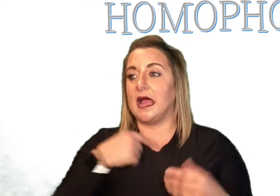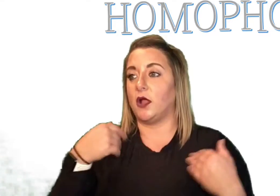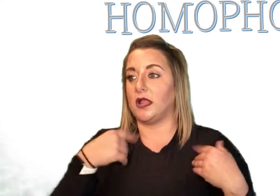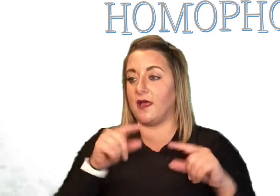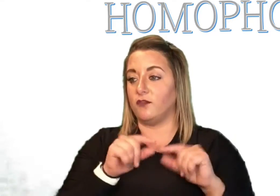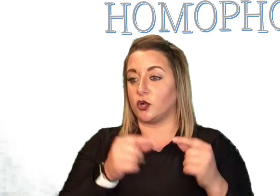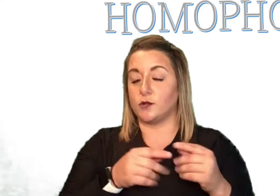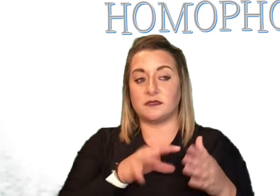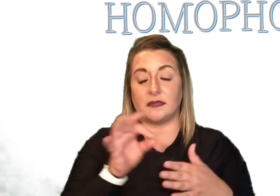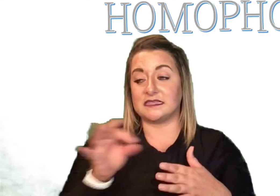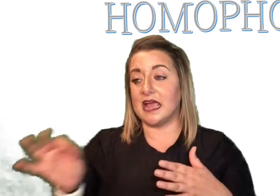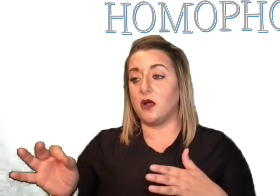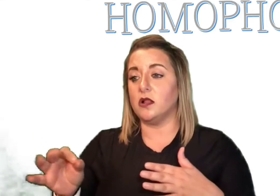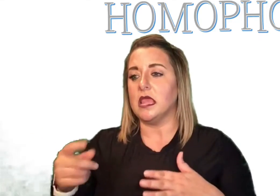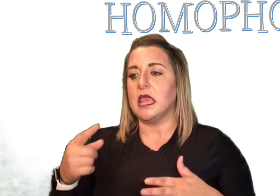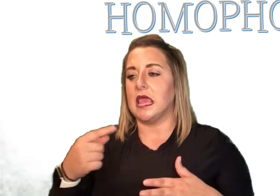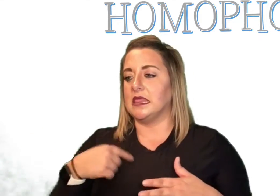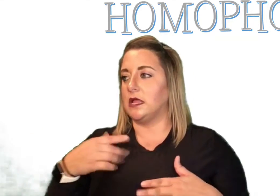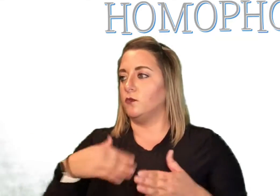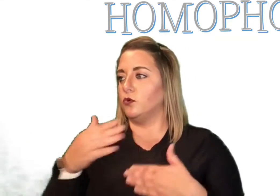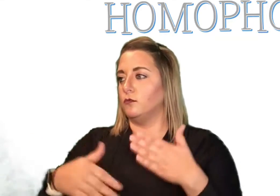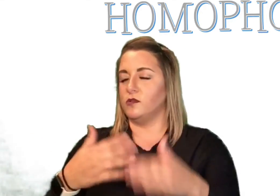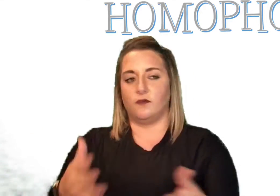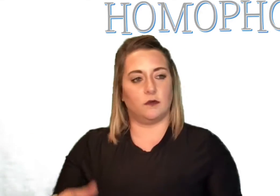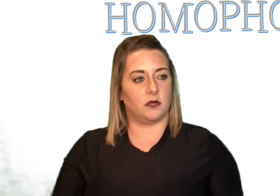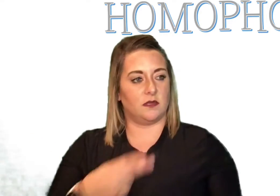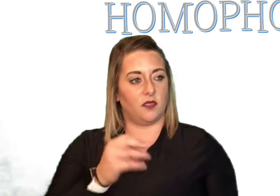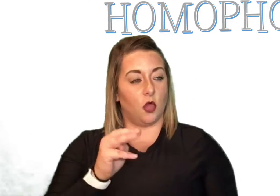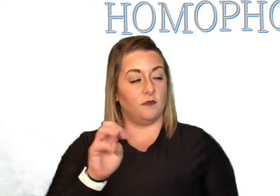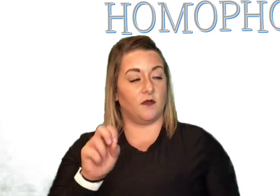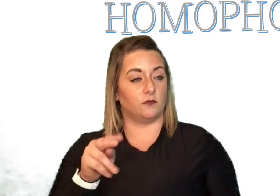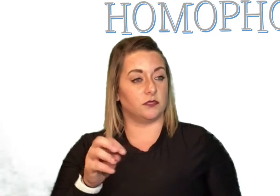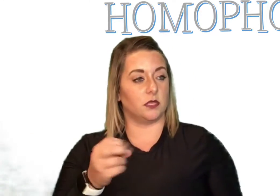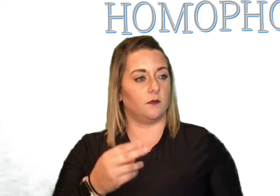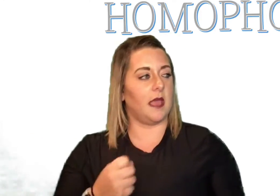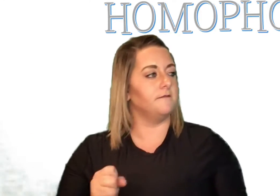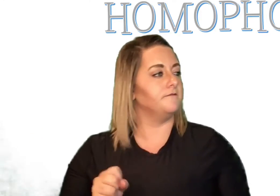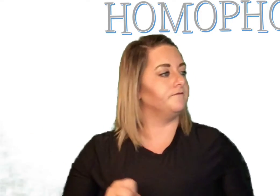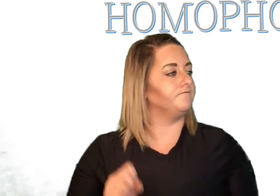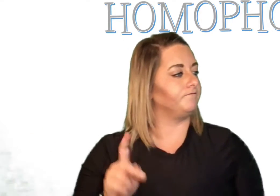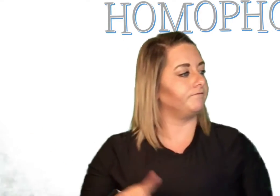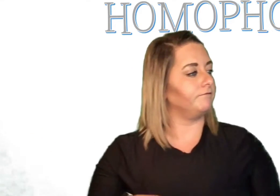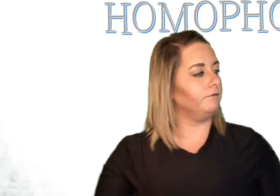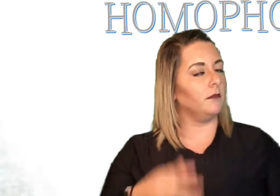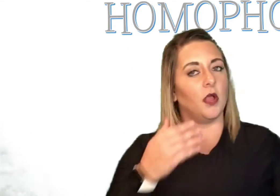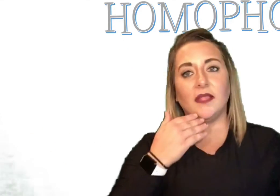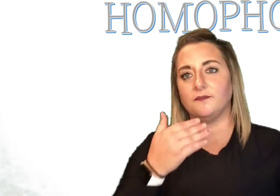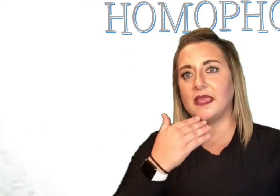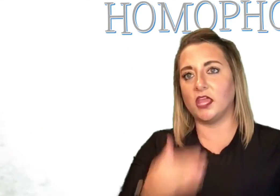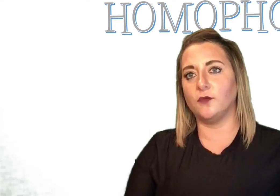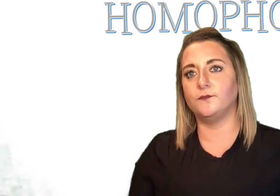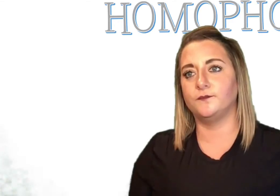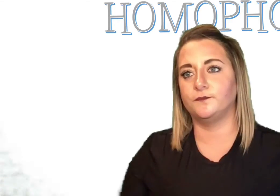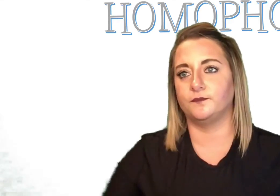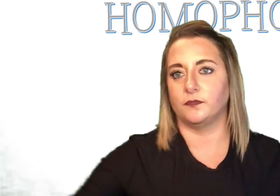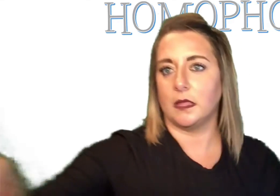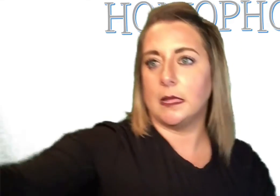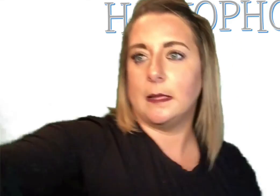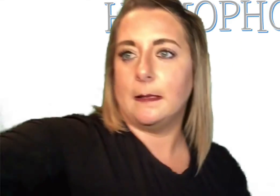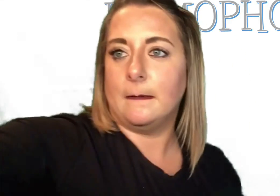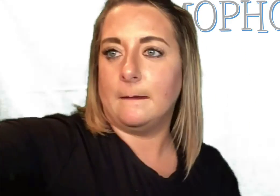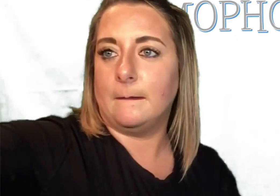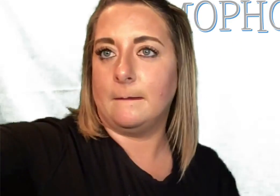groups. I already have your groups picked out, and then we'll move forward with homophones, okay? All right, thank you.